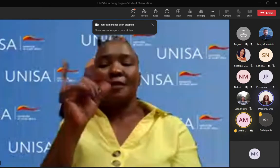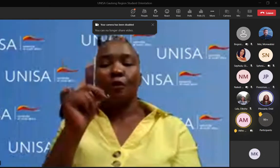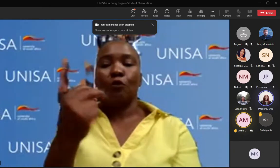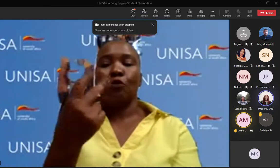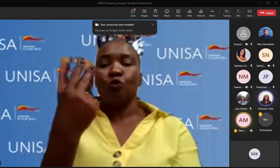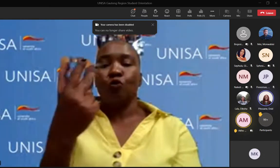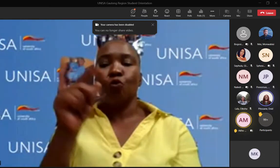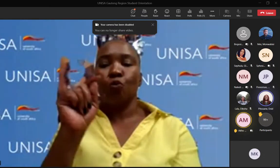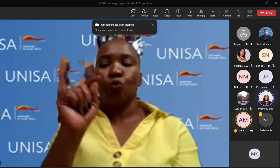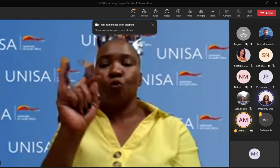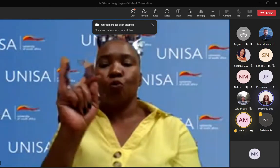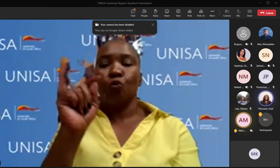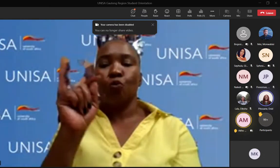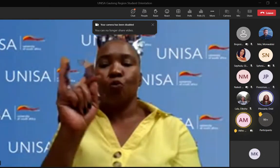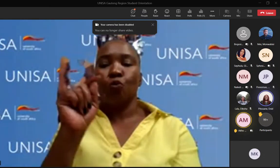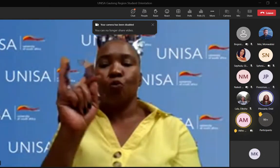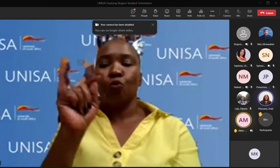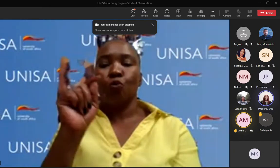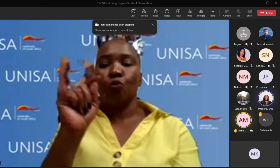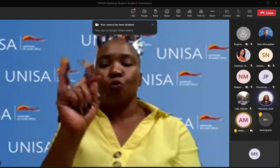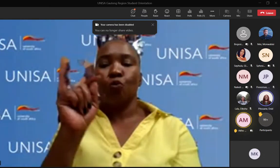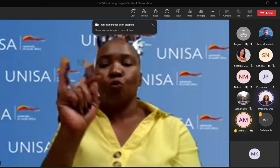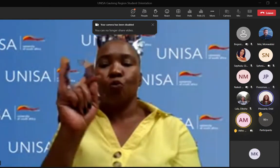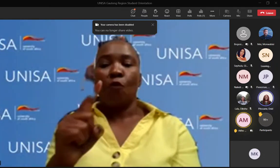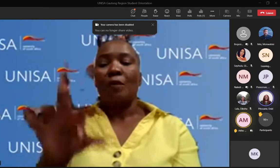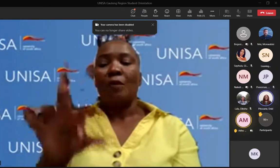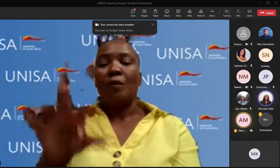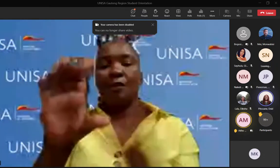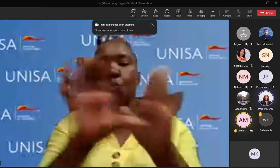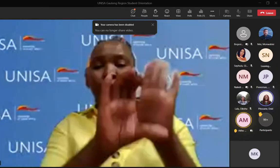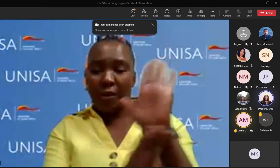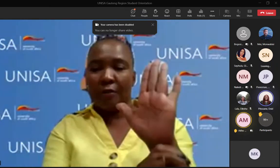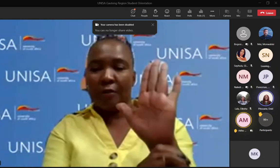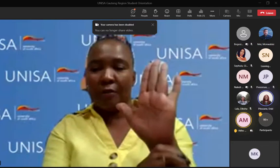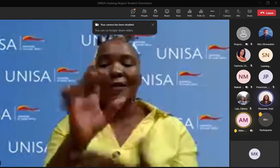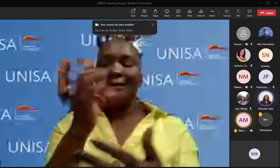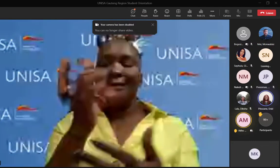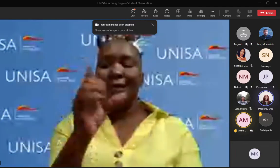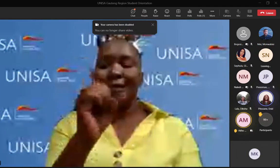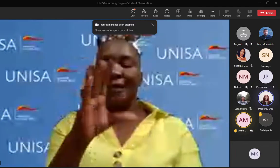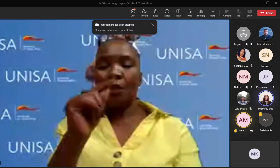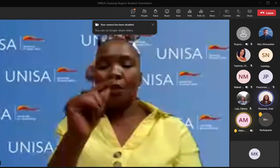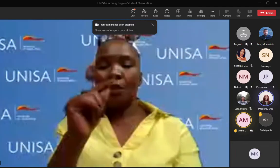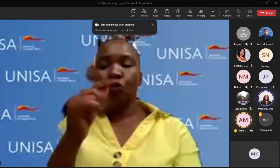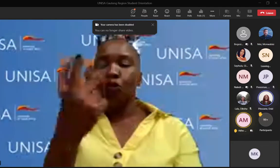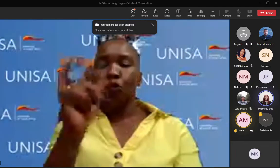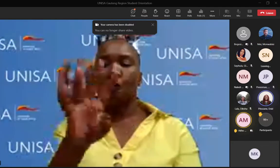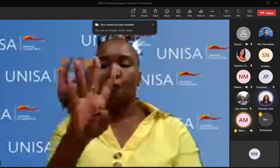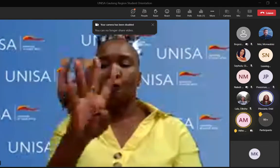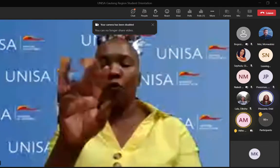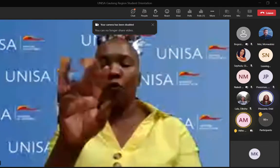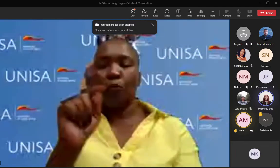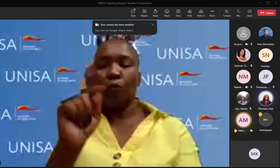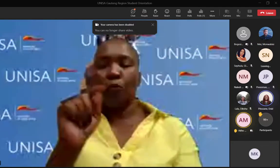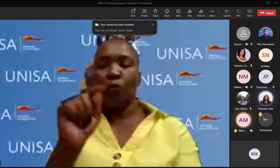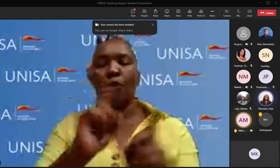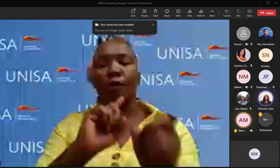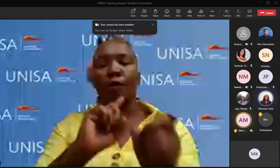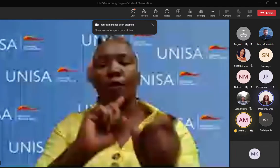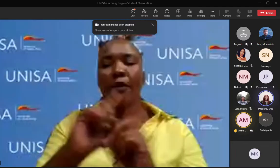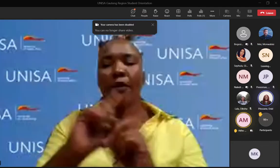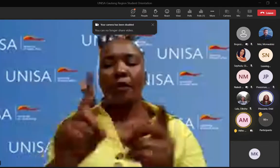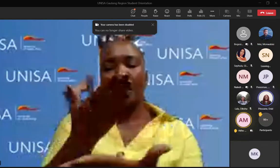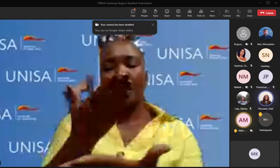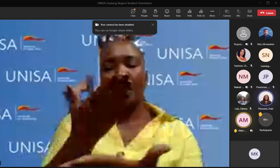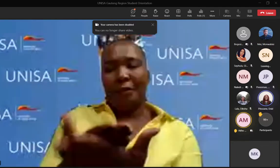SRC Constitution and also section 2.5.1 where it speaks about eligibility to